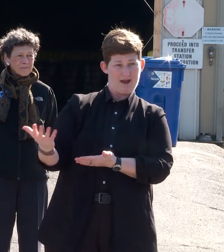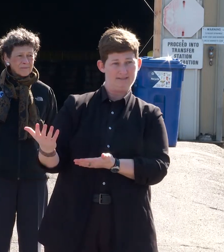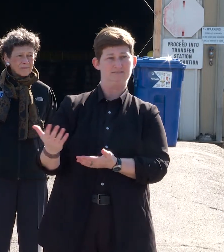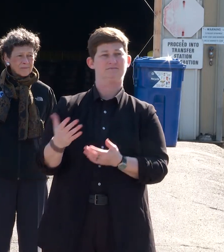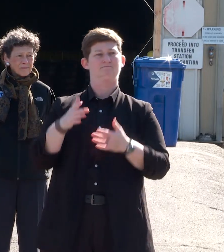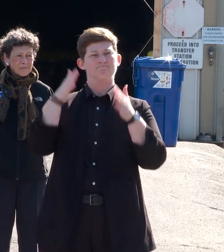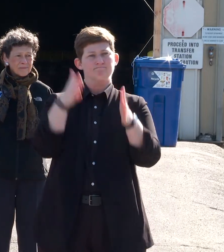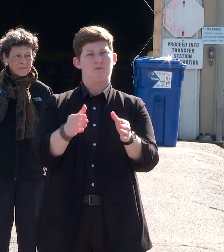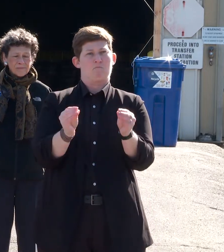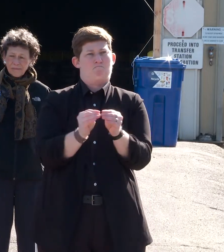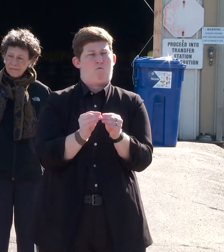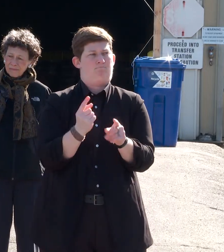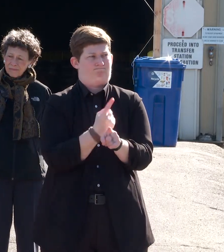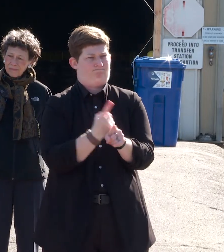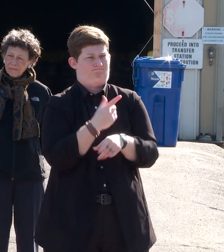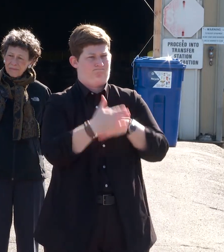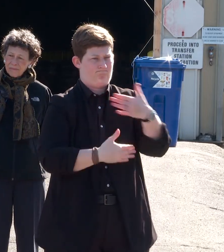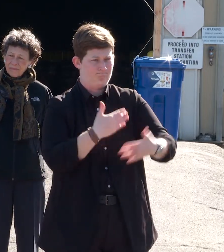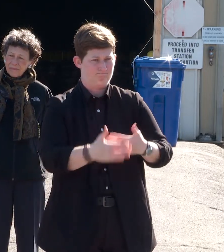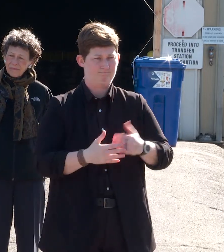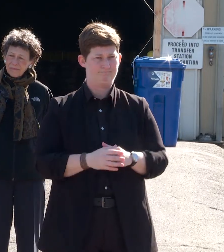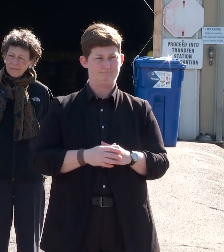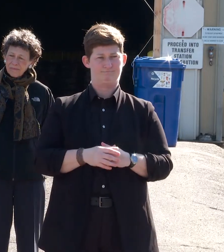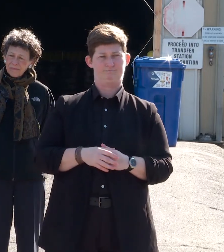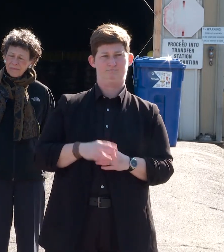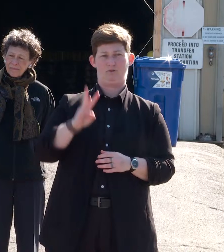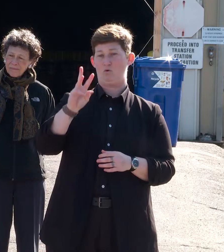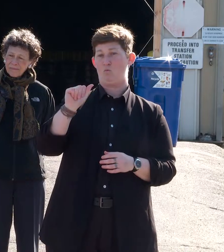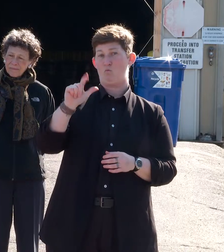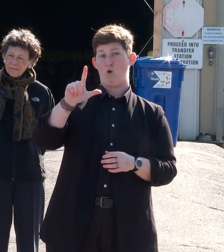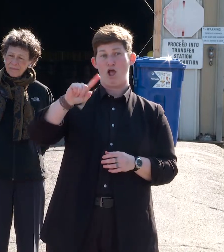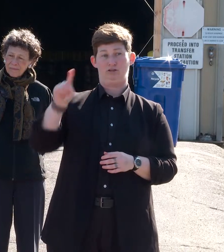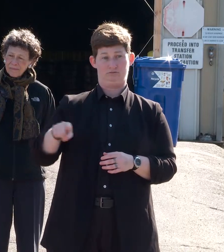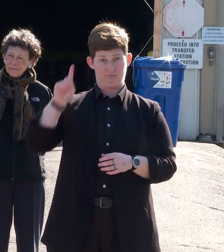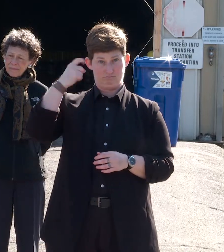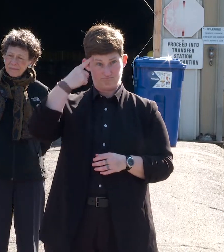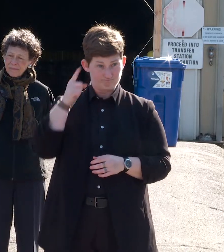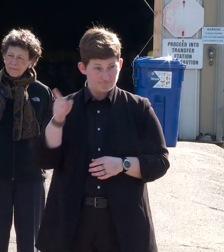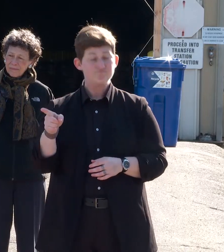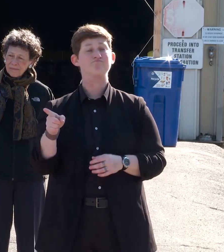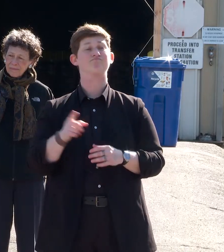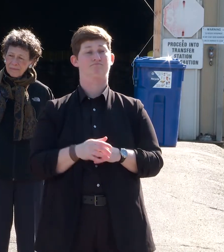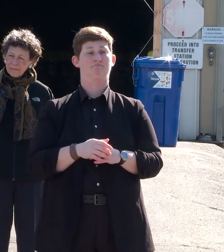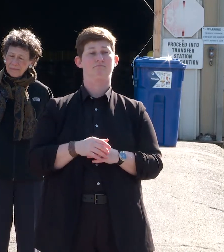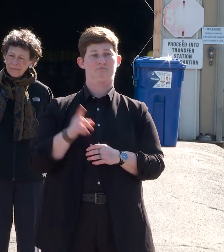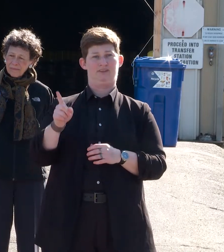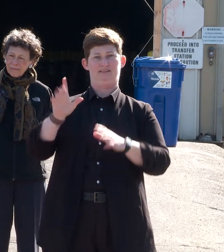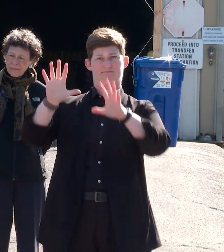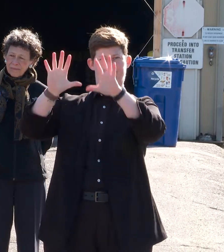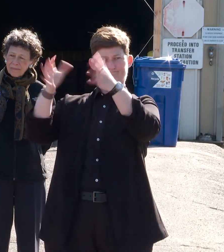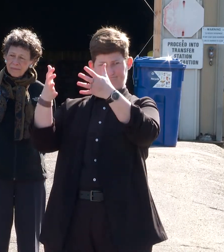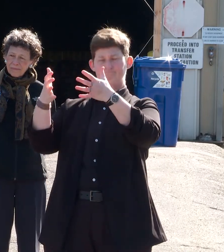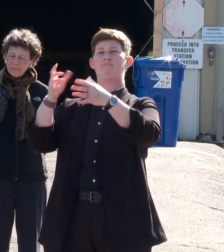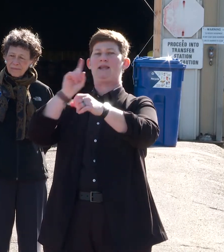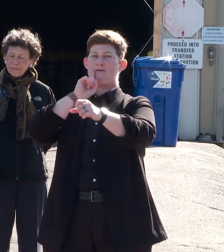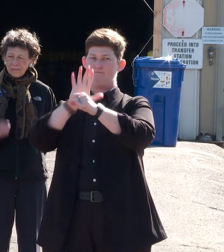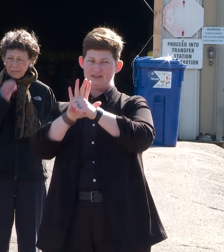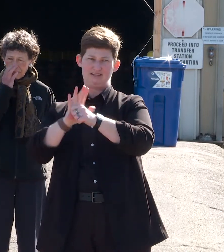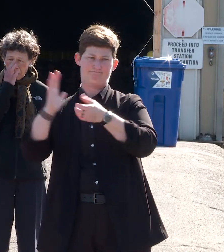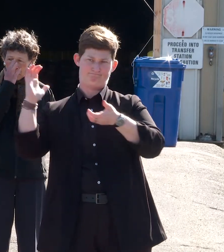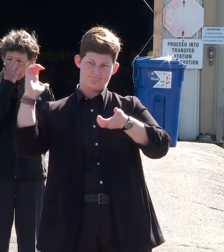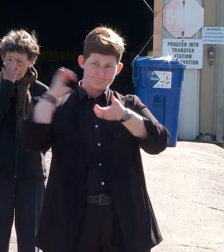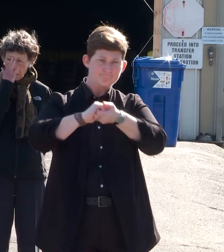And the Walz administration is committed to working across agencies to make Minnesota the best place